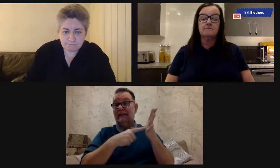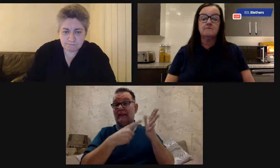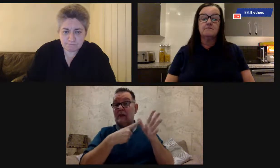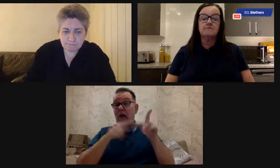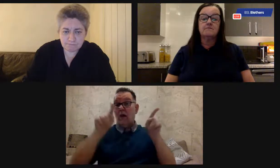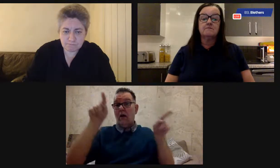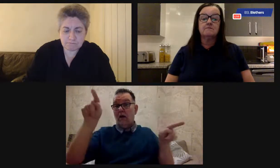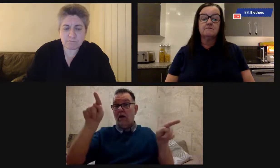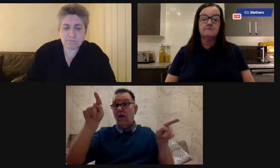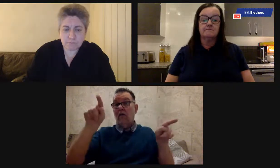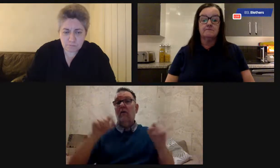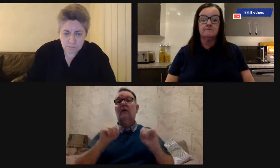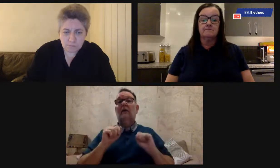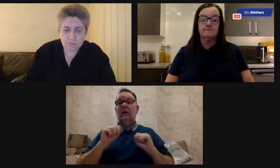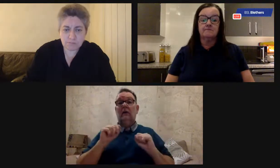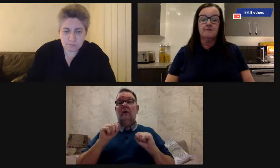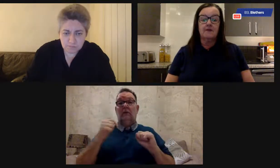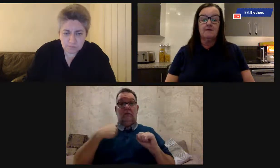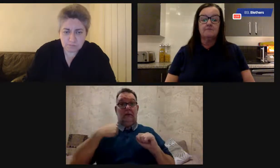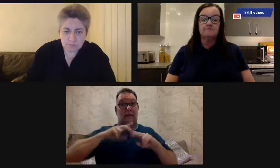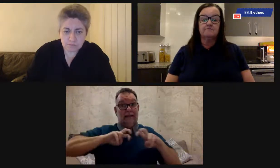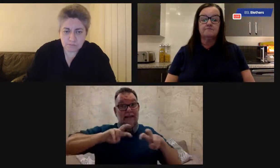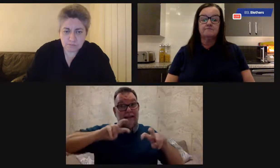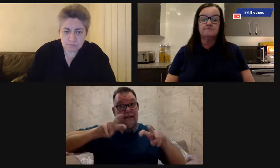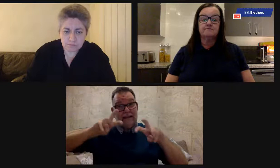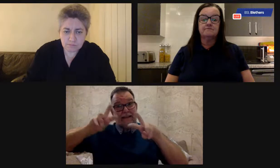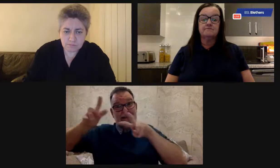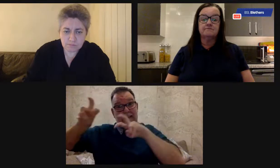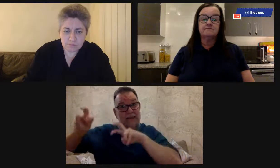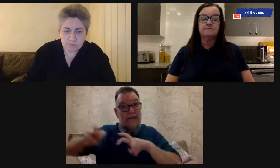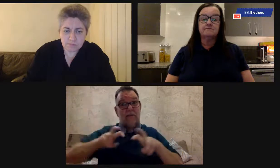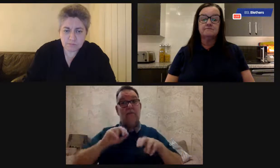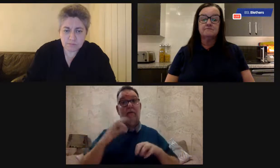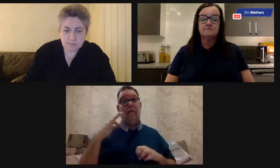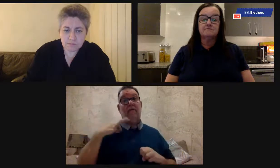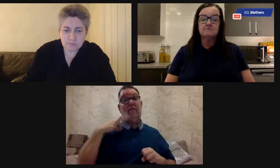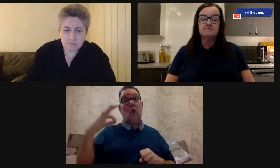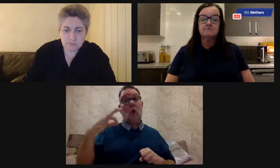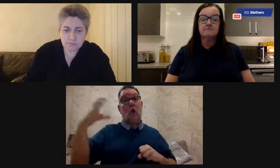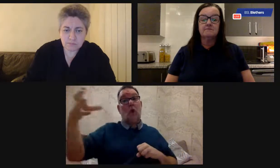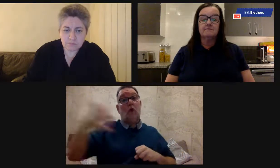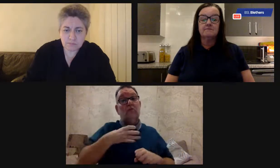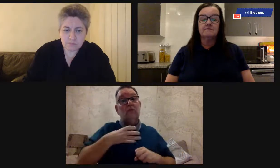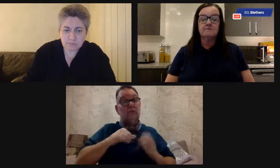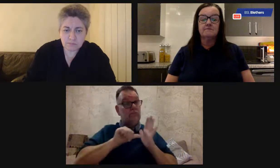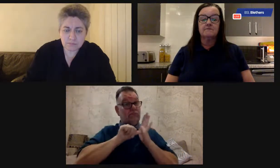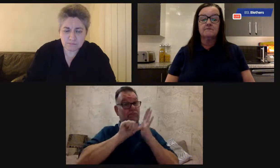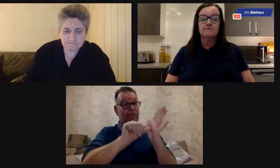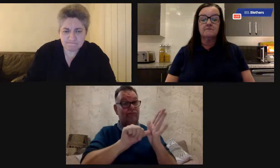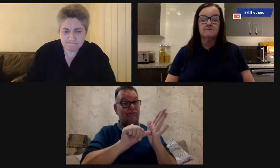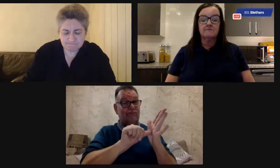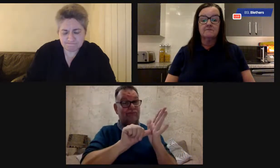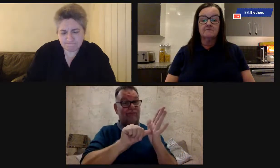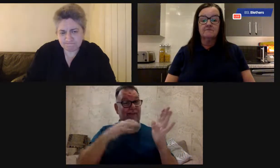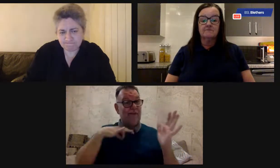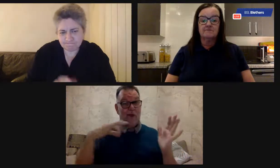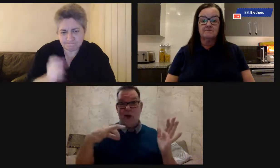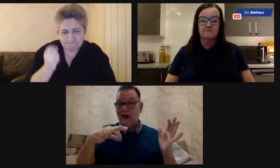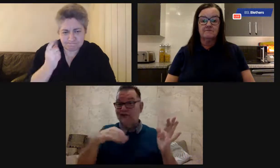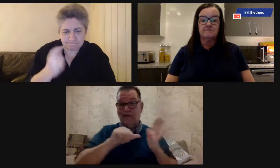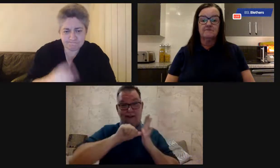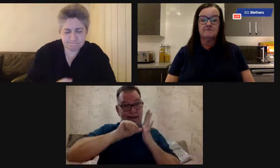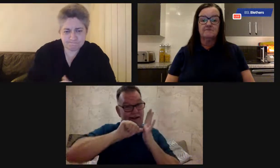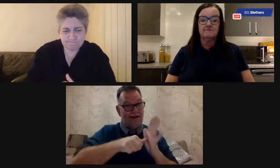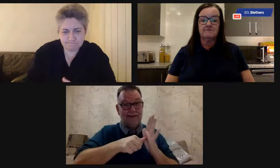that Pam and Rita in Northern Ireland can get actual people who are interested, because we're obviously looking for volunteers